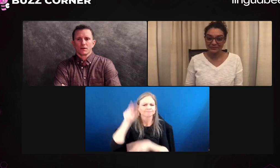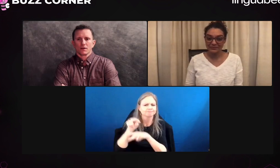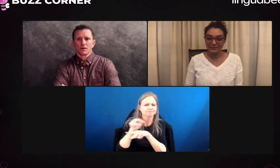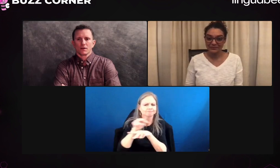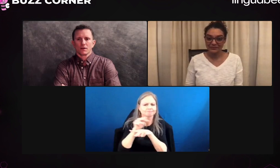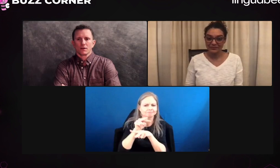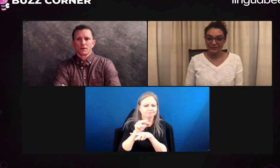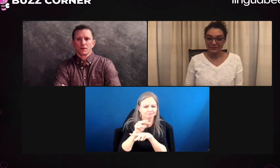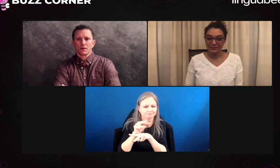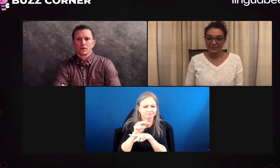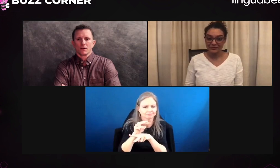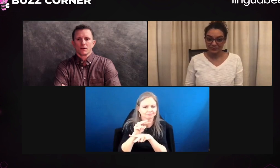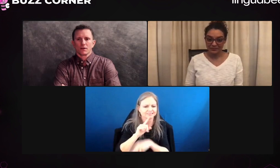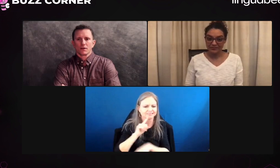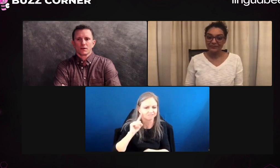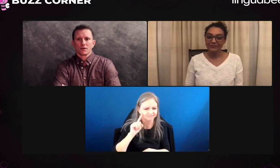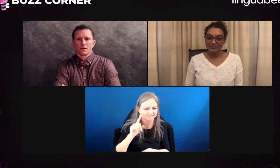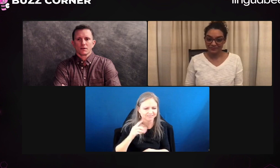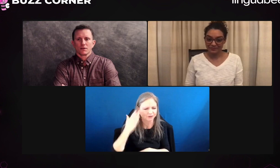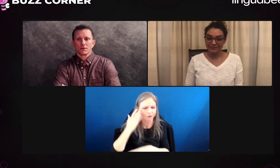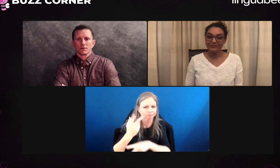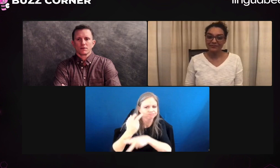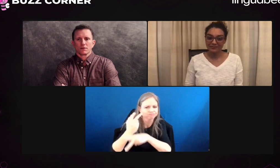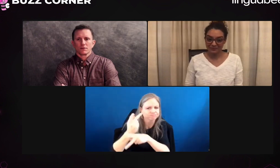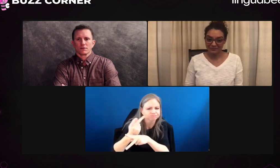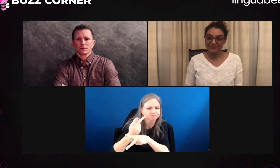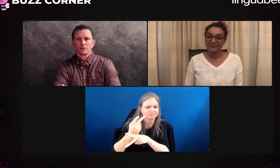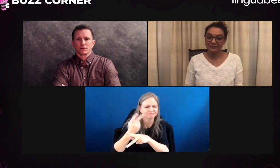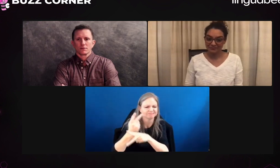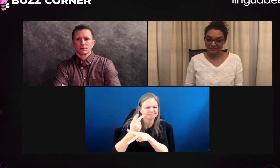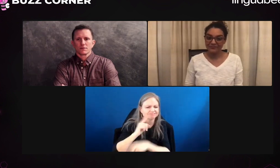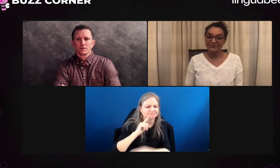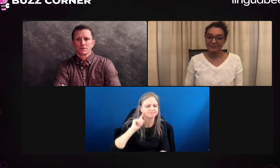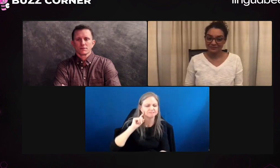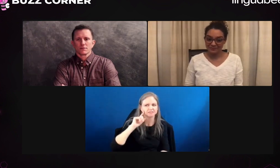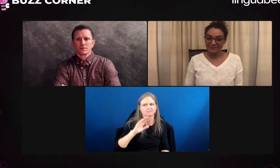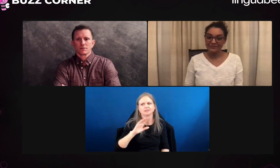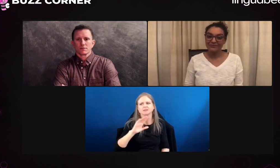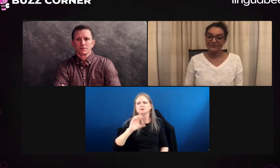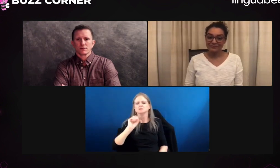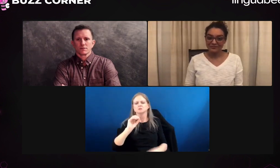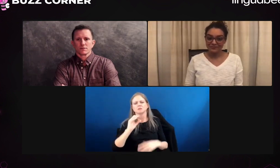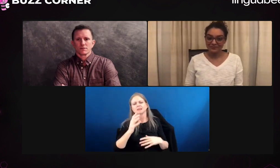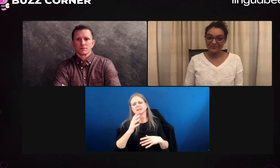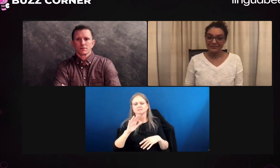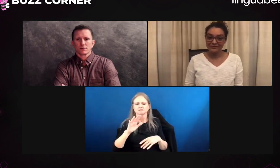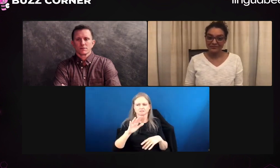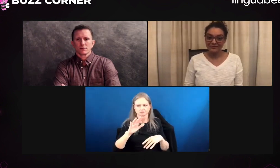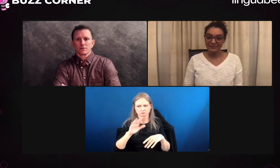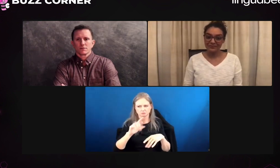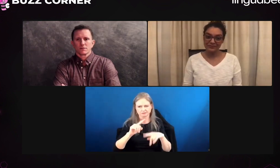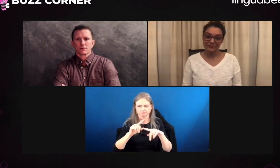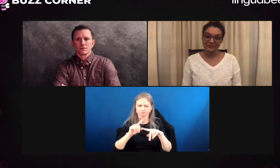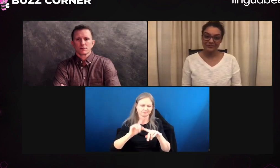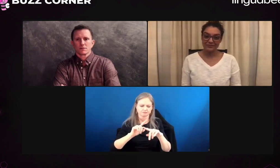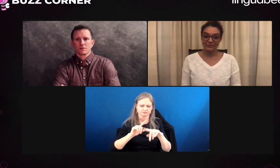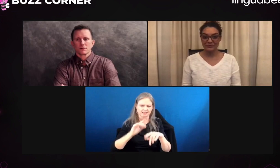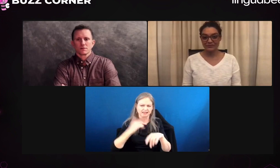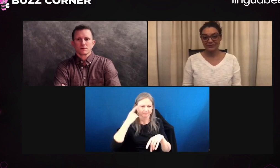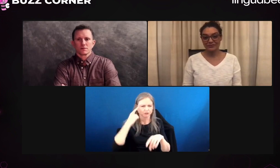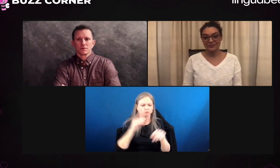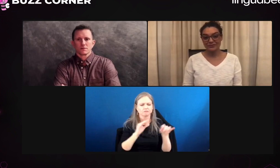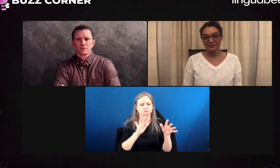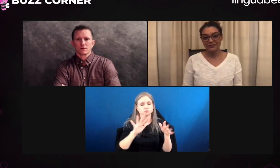community. And so it was sort of parental, so to speak, right? The community monitored what was